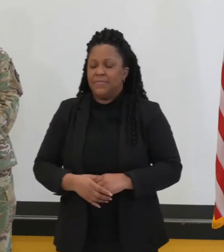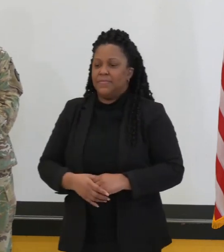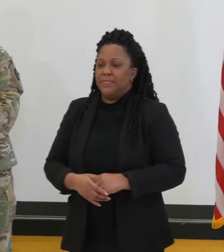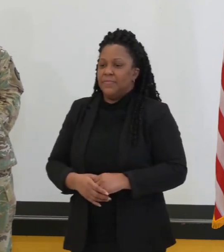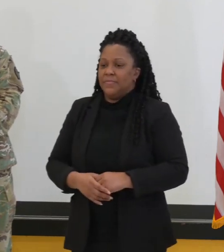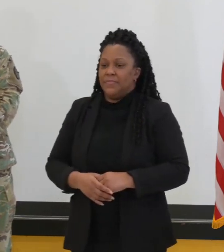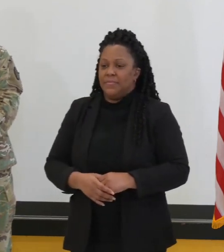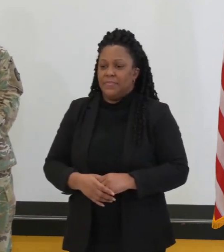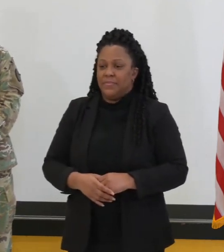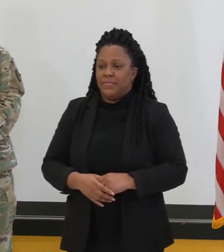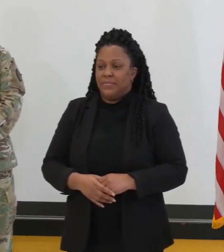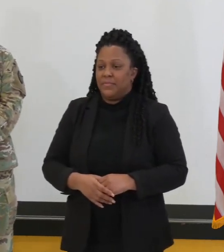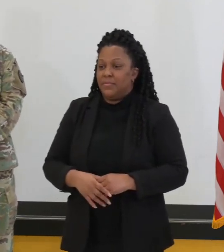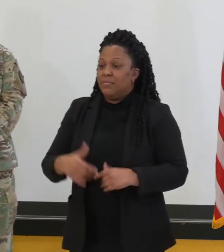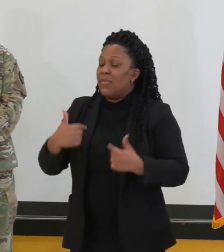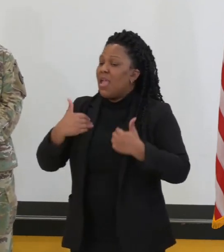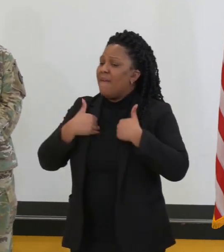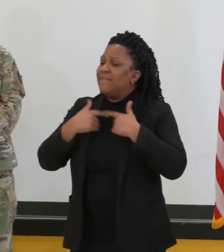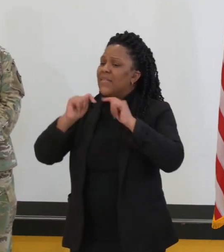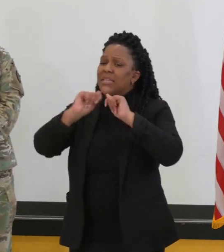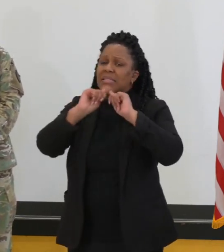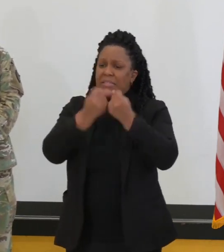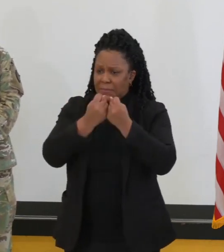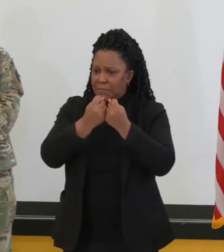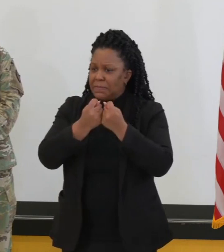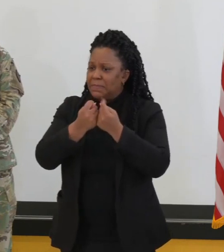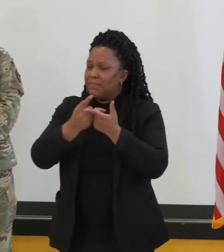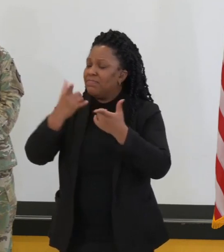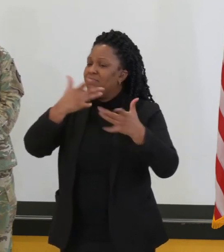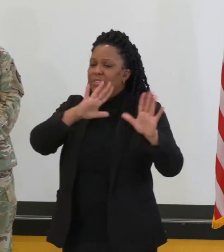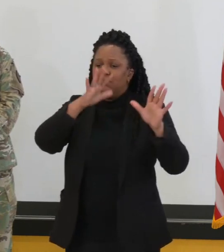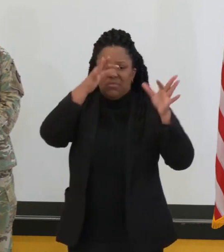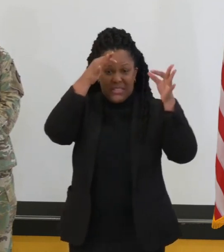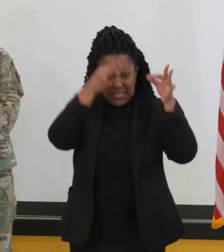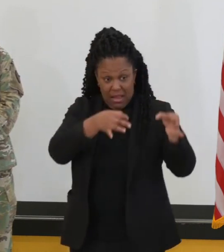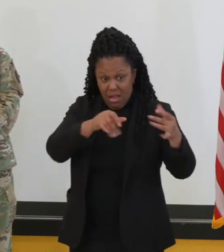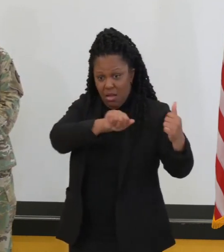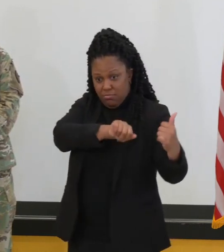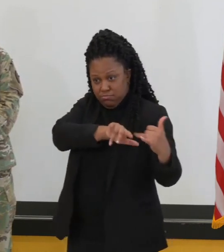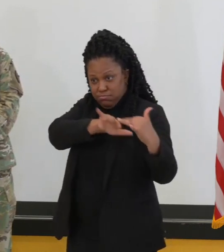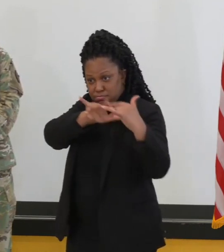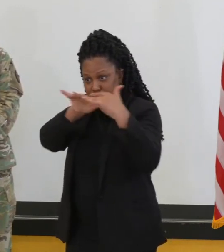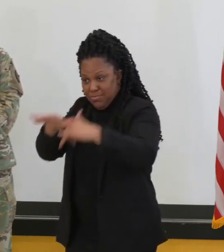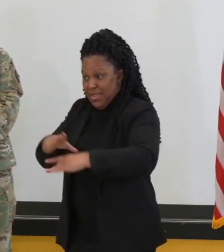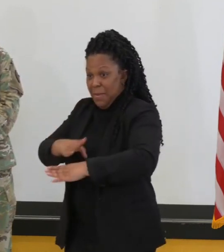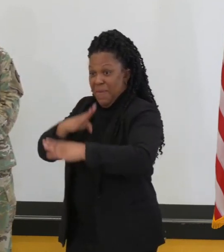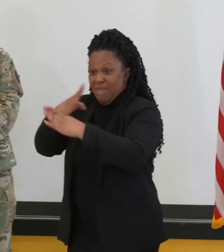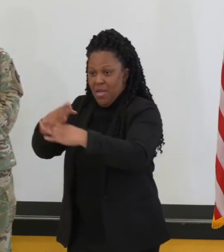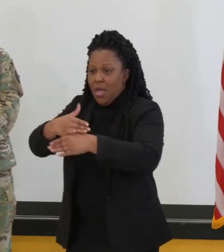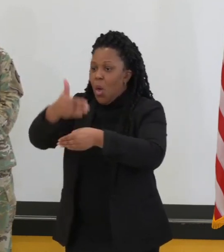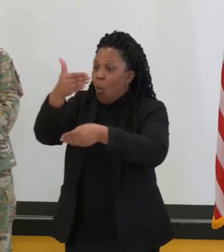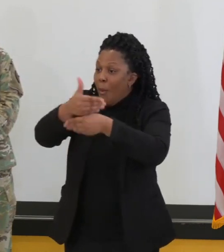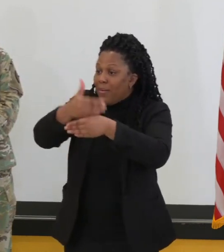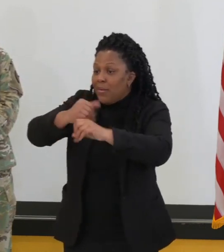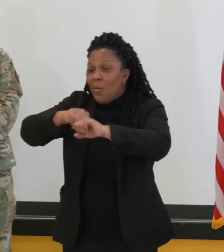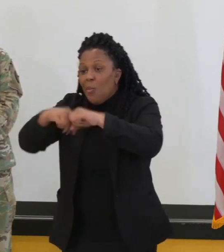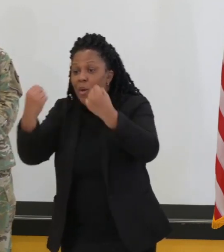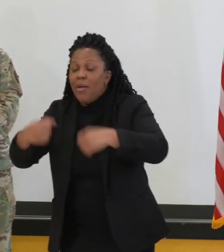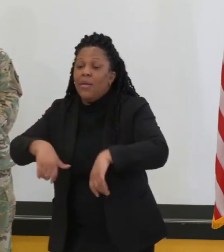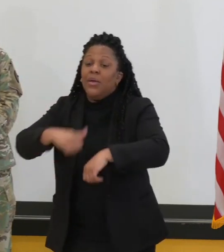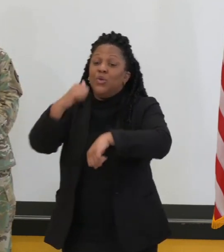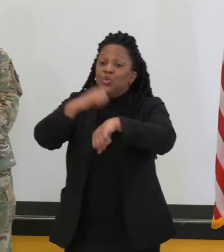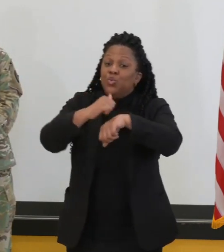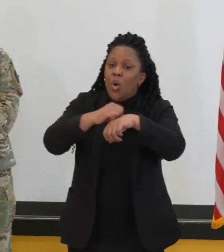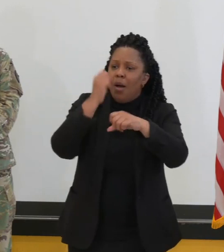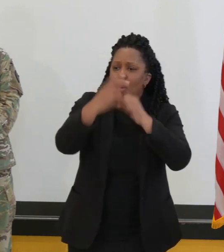stop damage to property, windows being broken, and rocks being thrown at officers, and that they